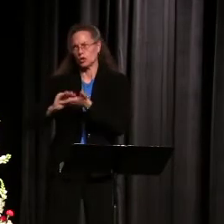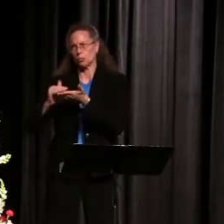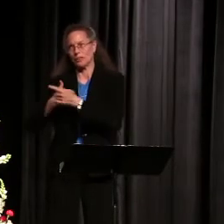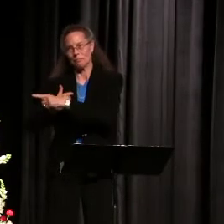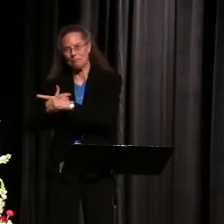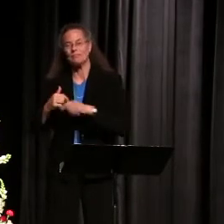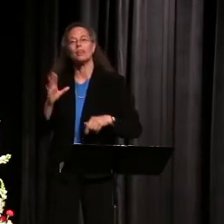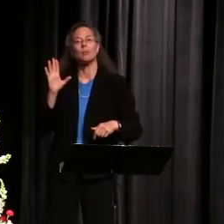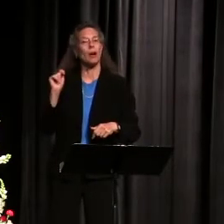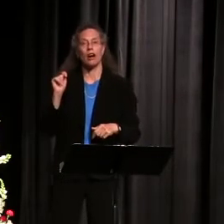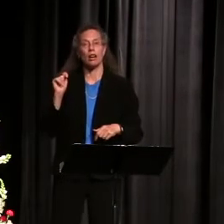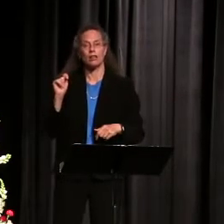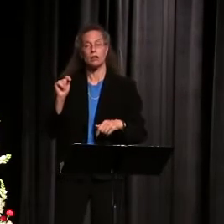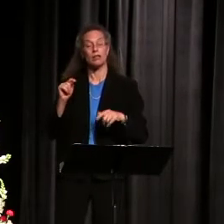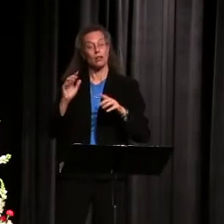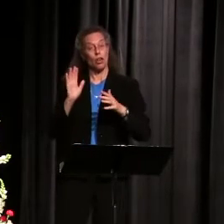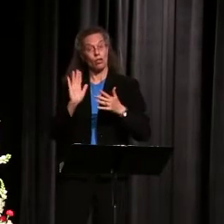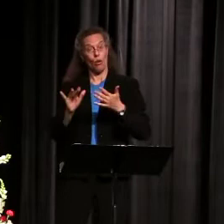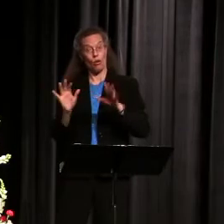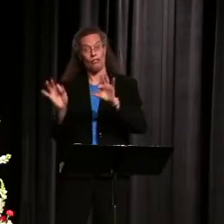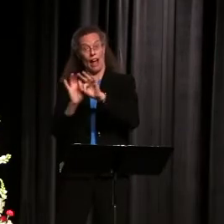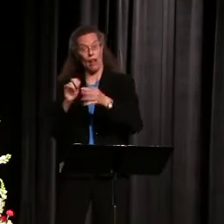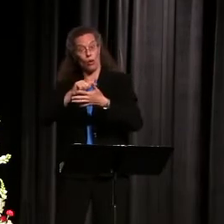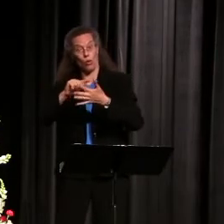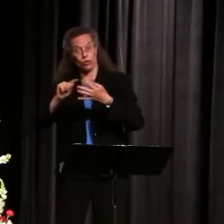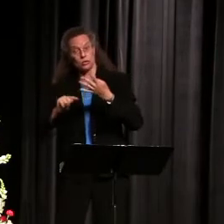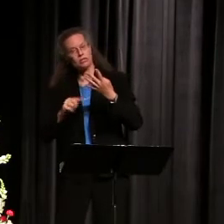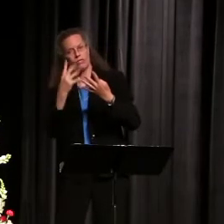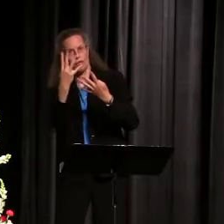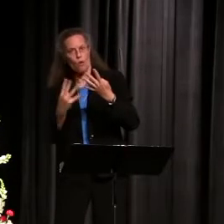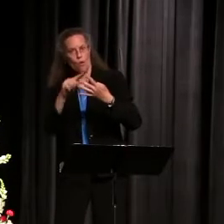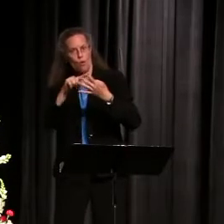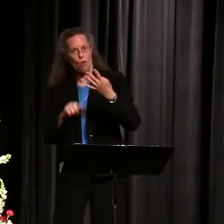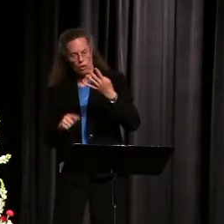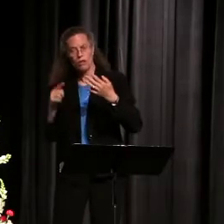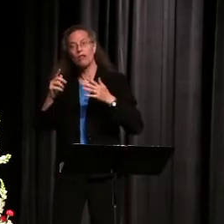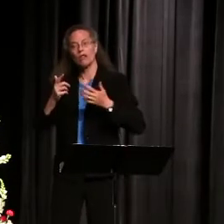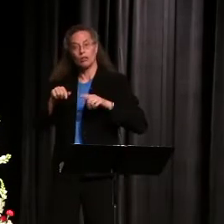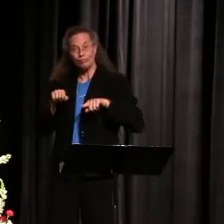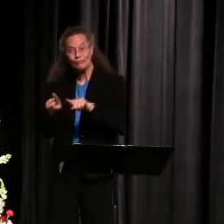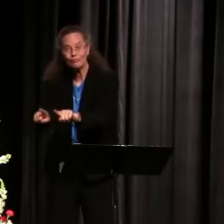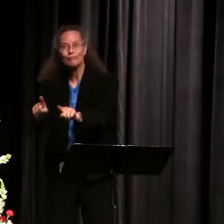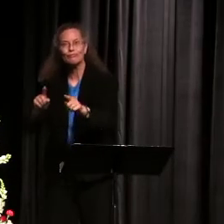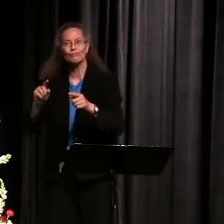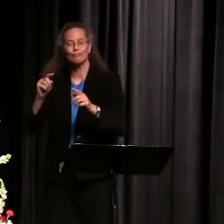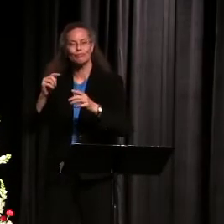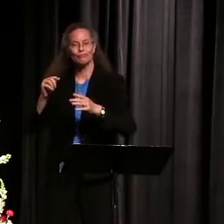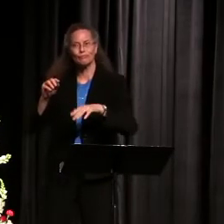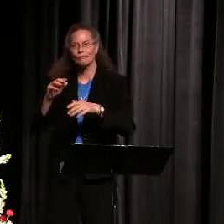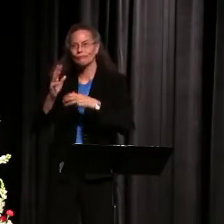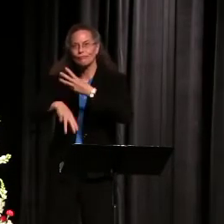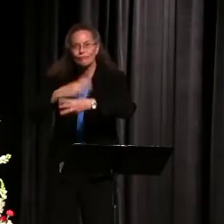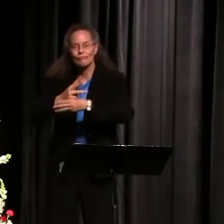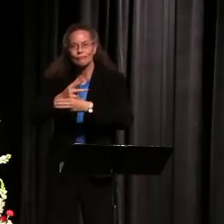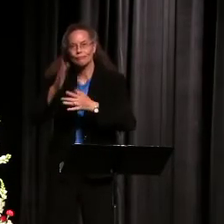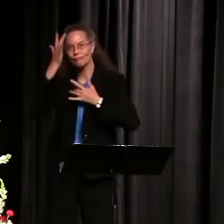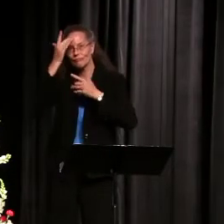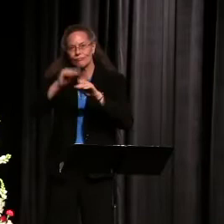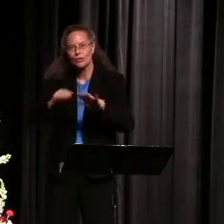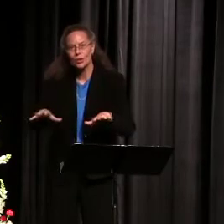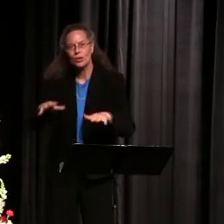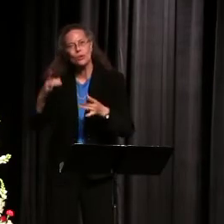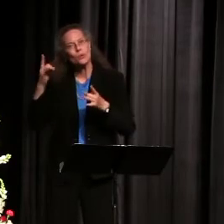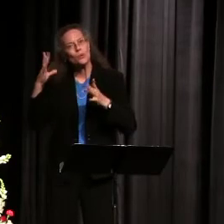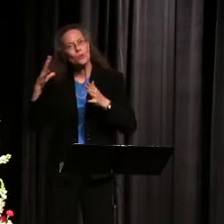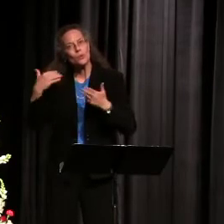However, living these values during a global pandemic, this has been truly a test of character, grit, and